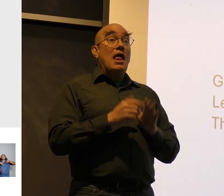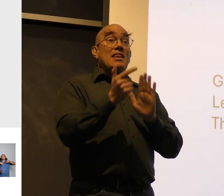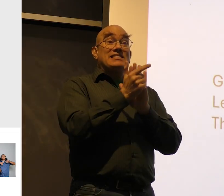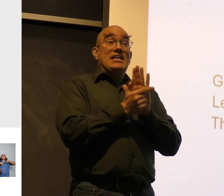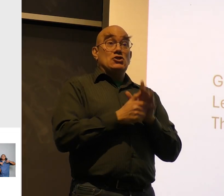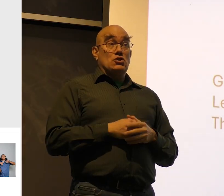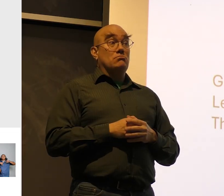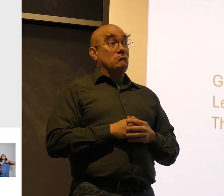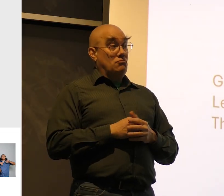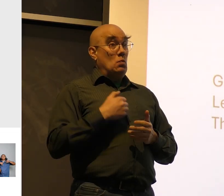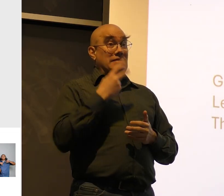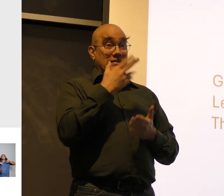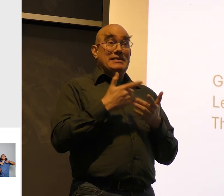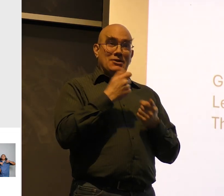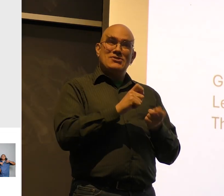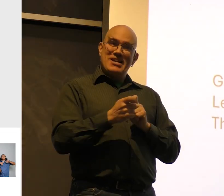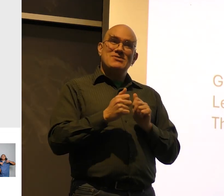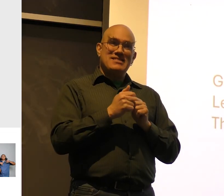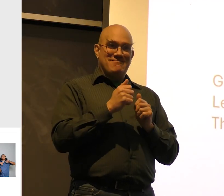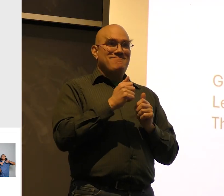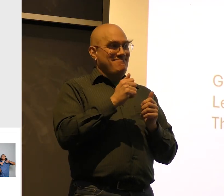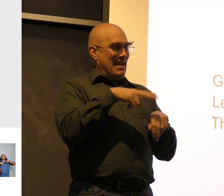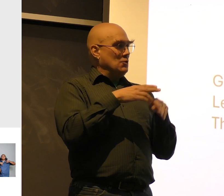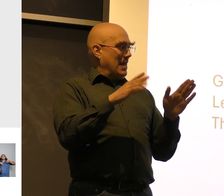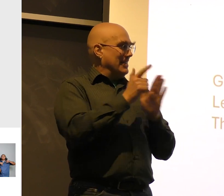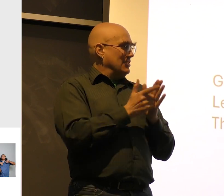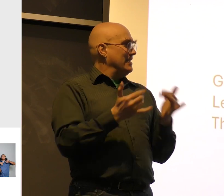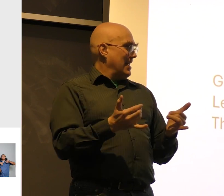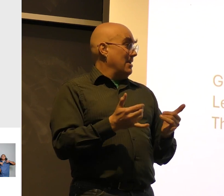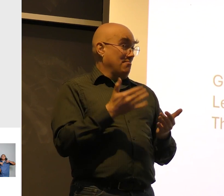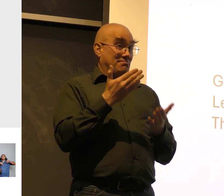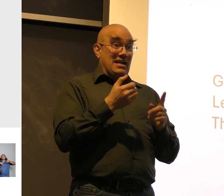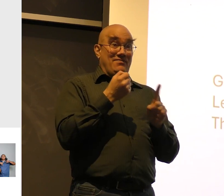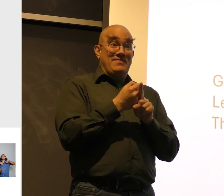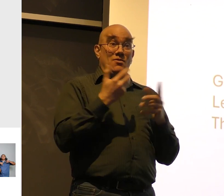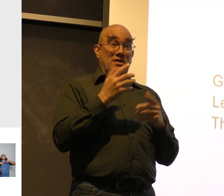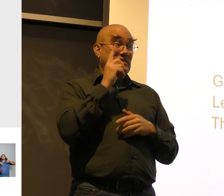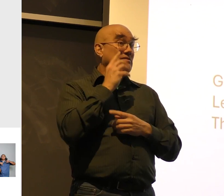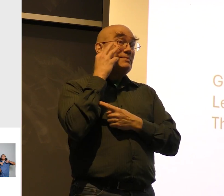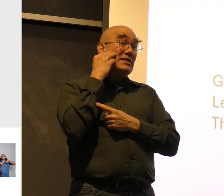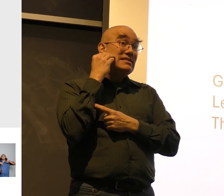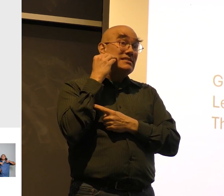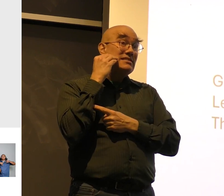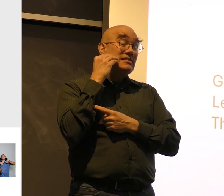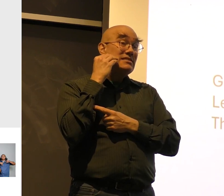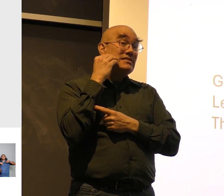This is possible. The legislation, we see some interesting changes happening nationwide that might impact the deaf